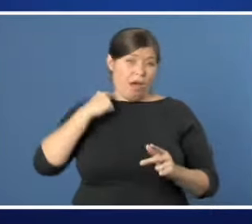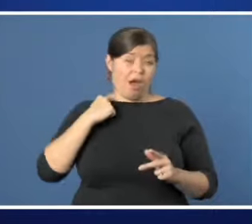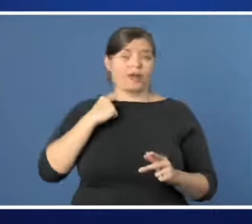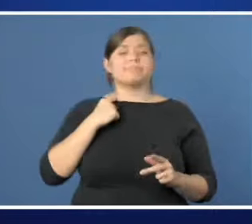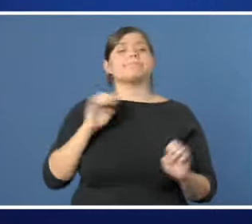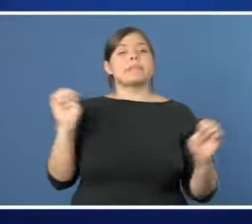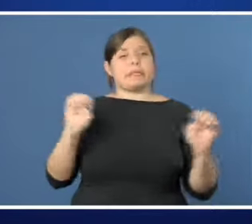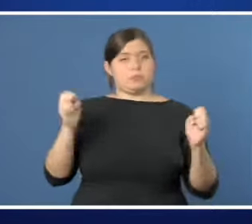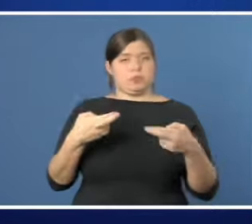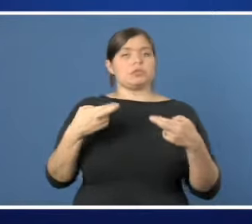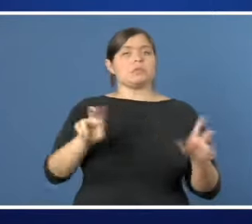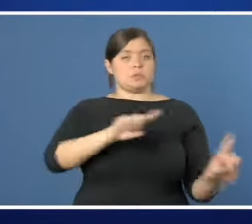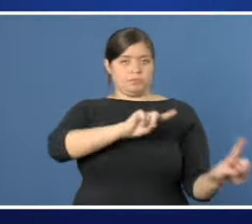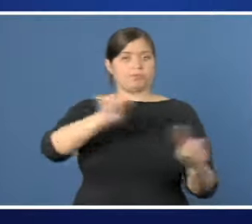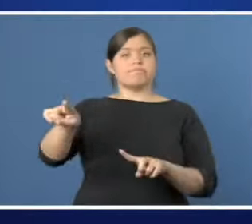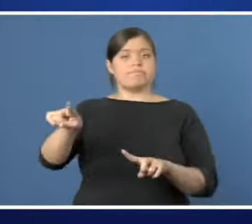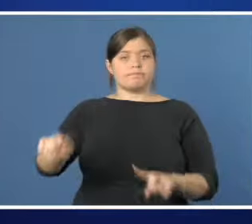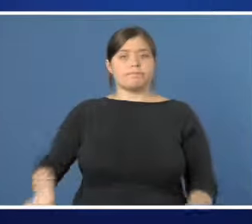room.